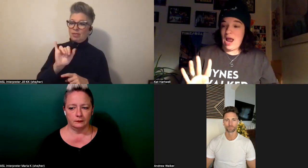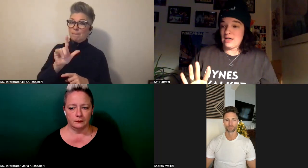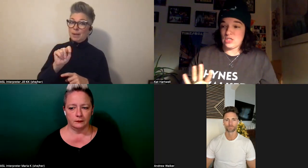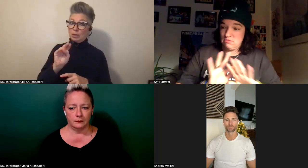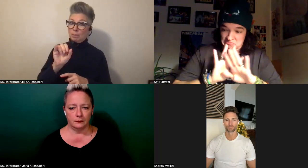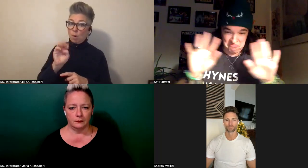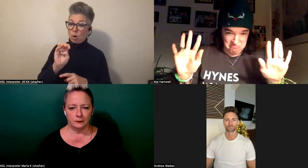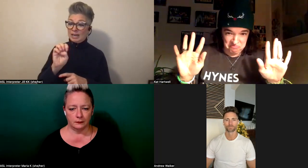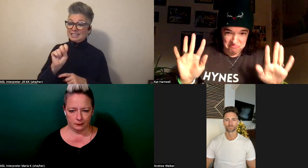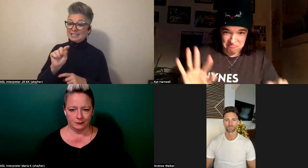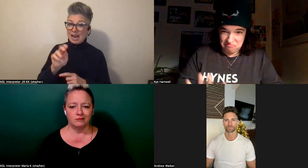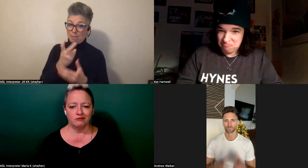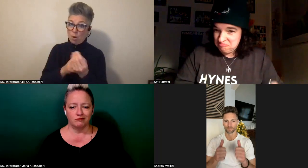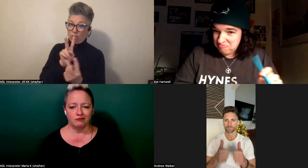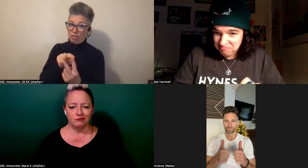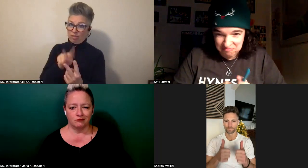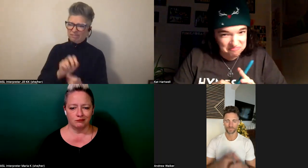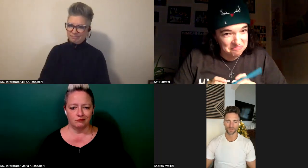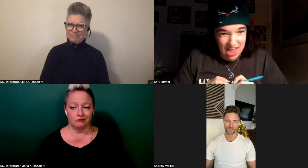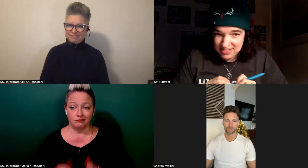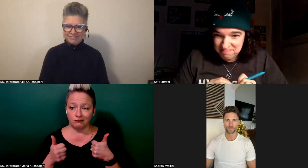2 locations.